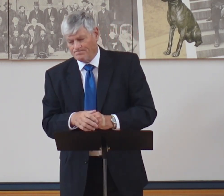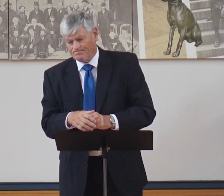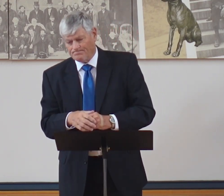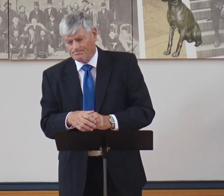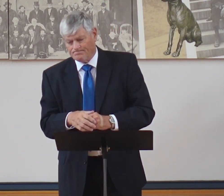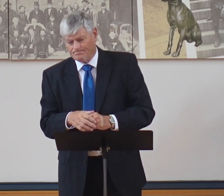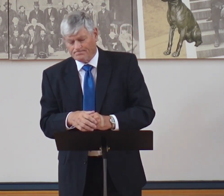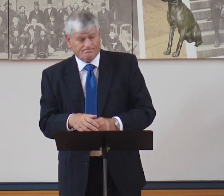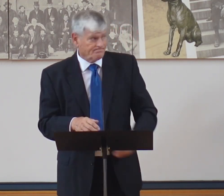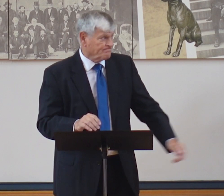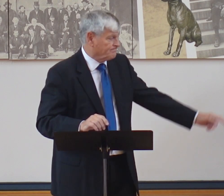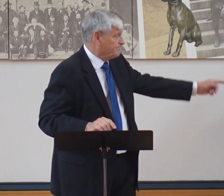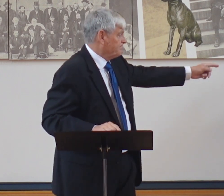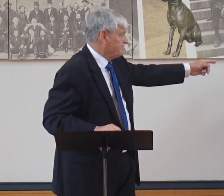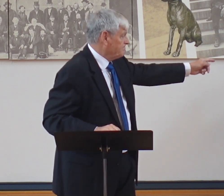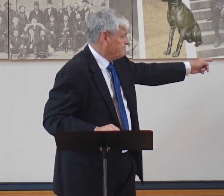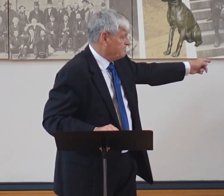do miss her quite a bit.